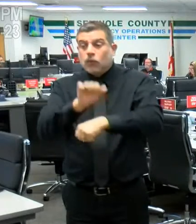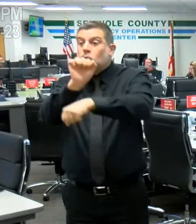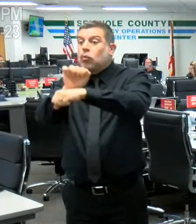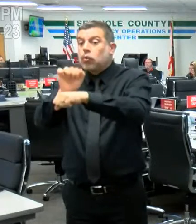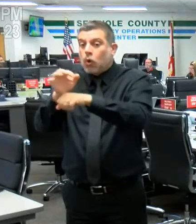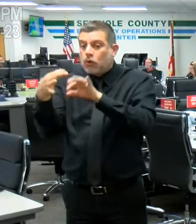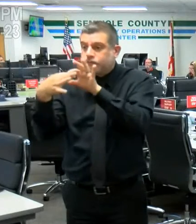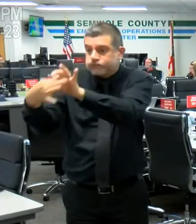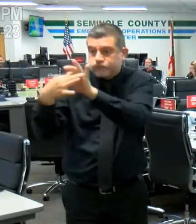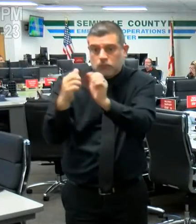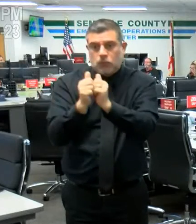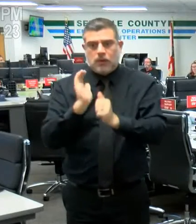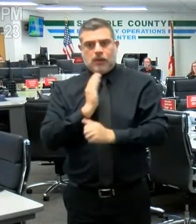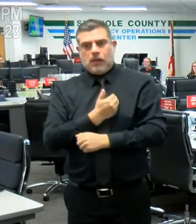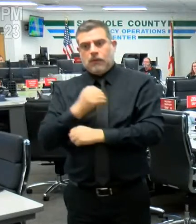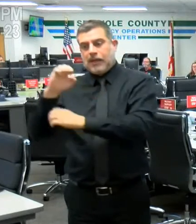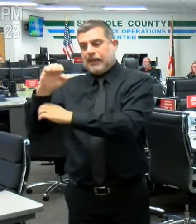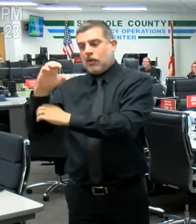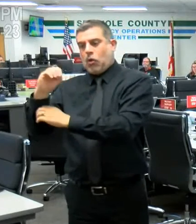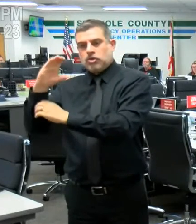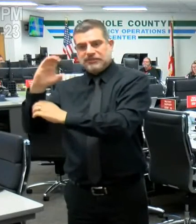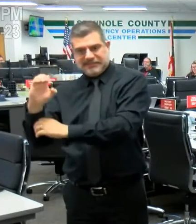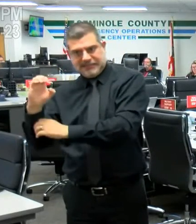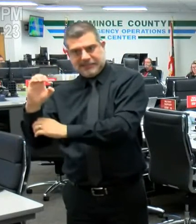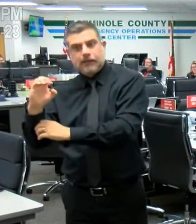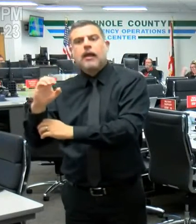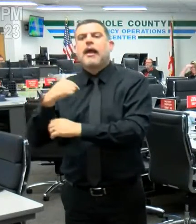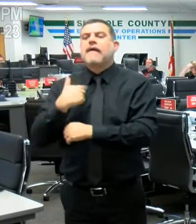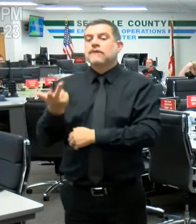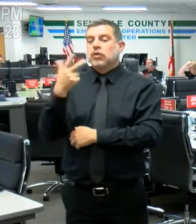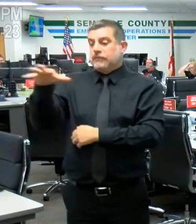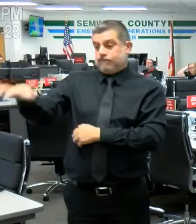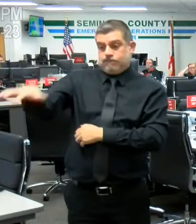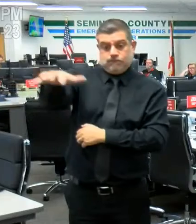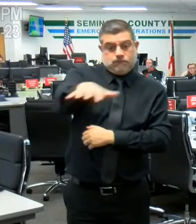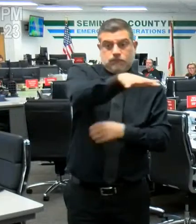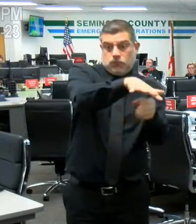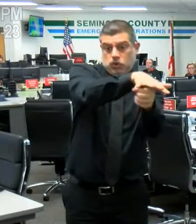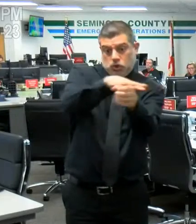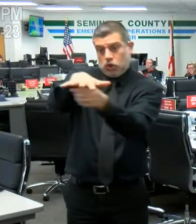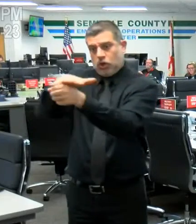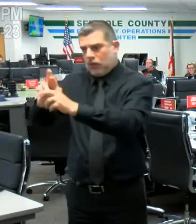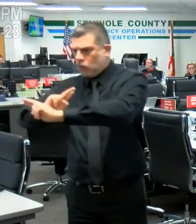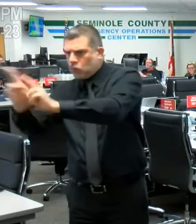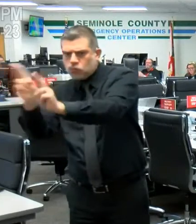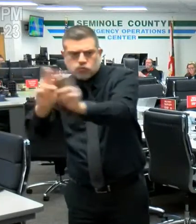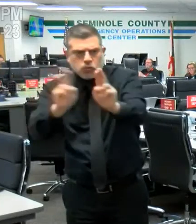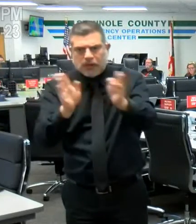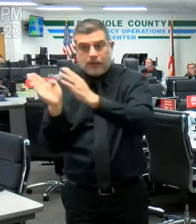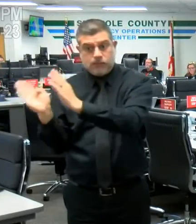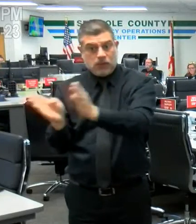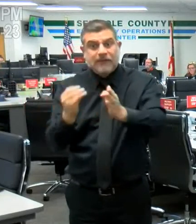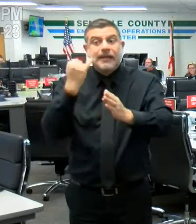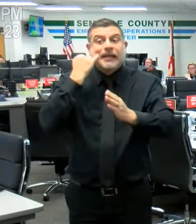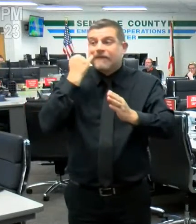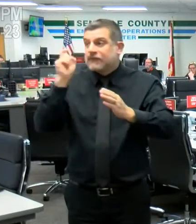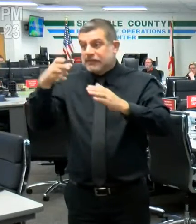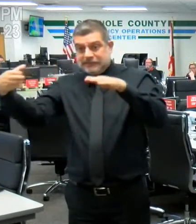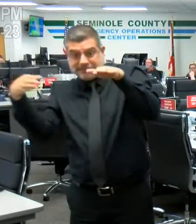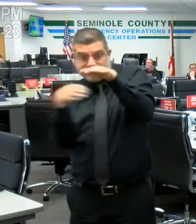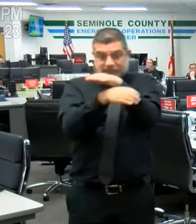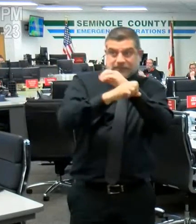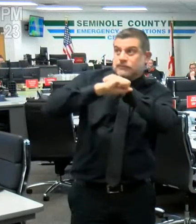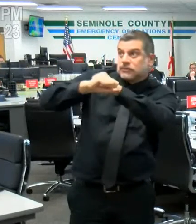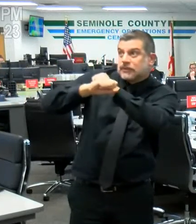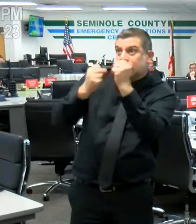partners at the EOC, and we have 3 locations that are on standby to serve as shelters for our community should the